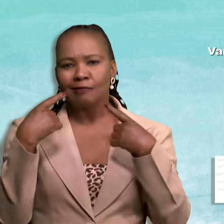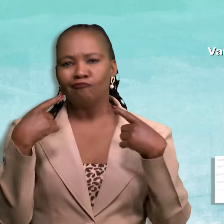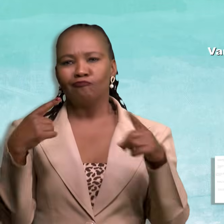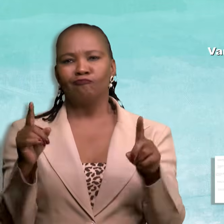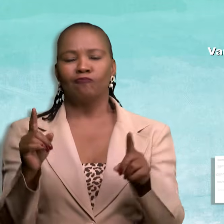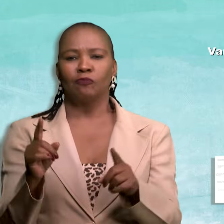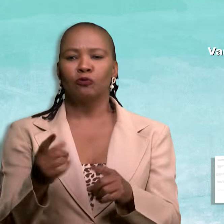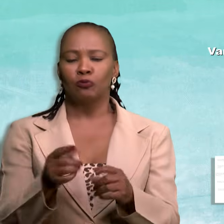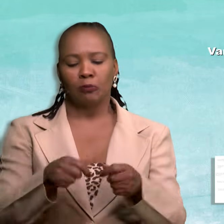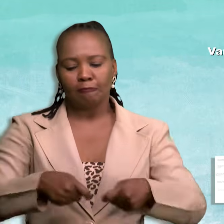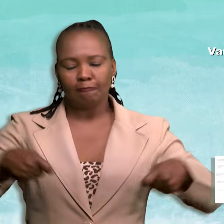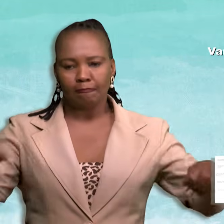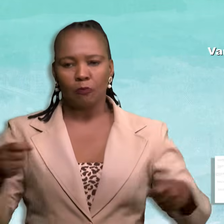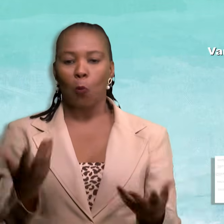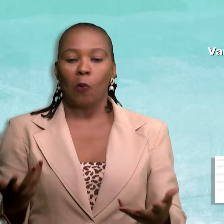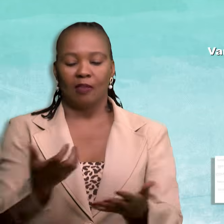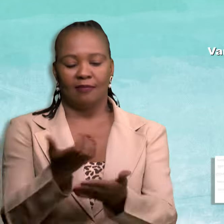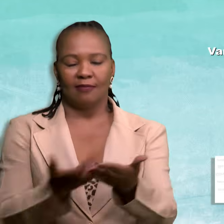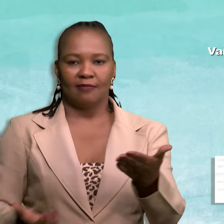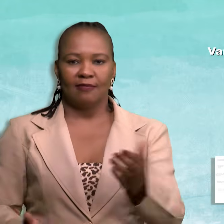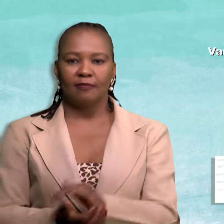to expand on in your essay.